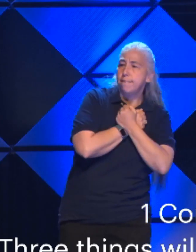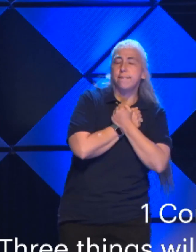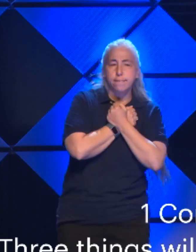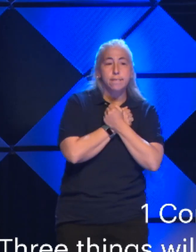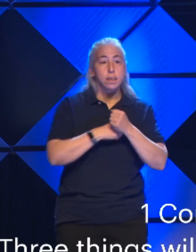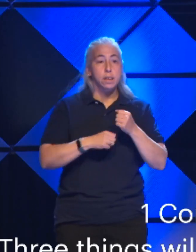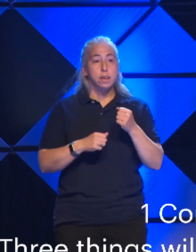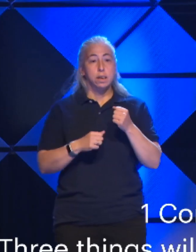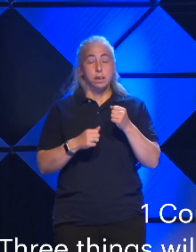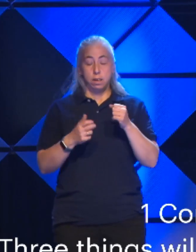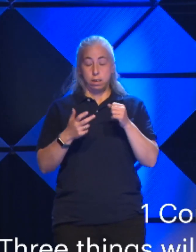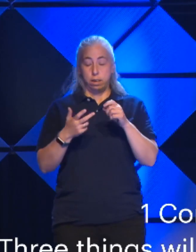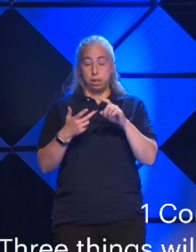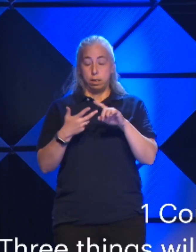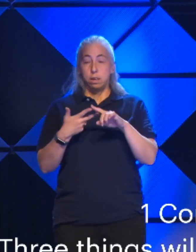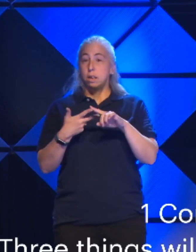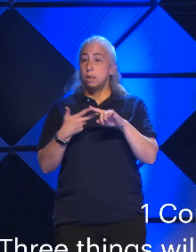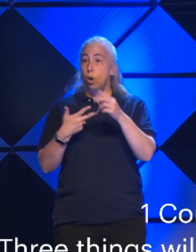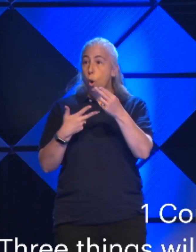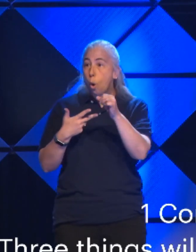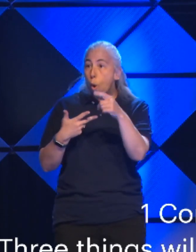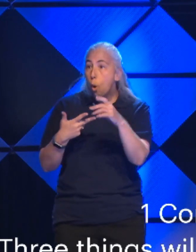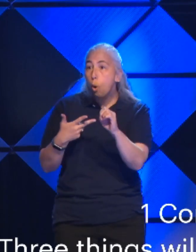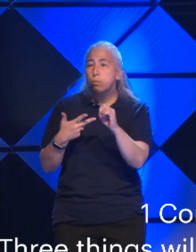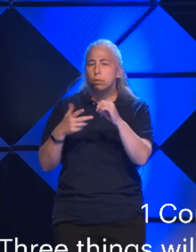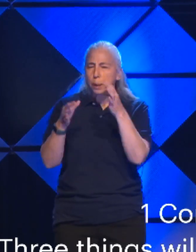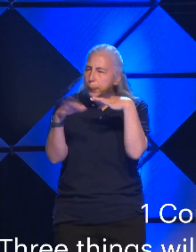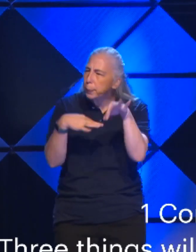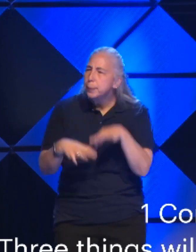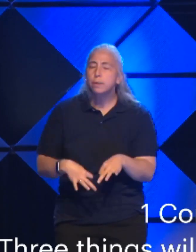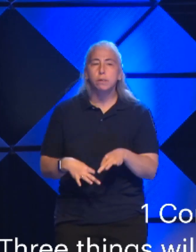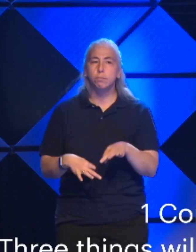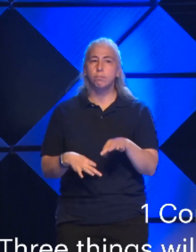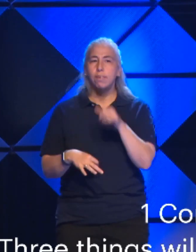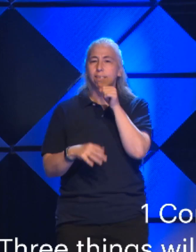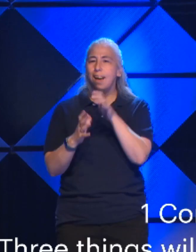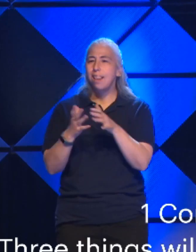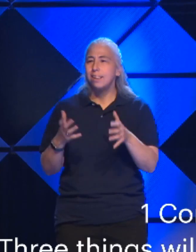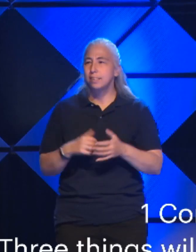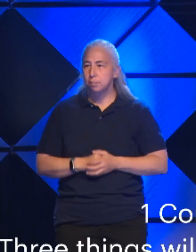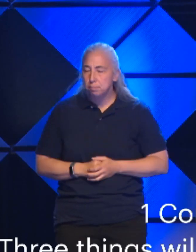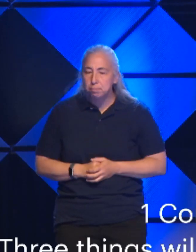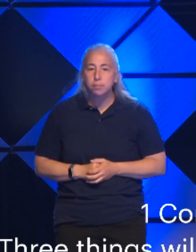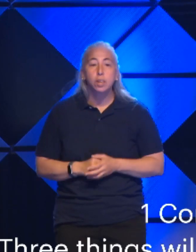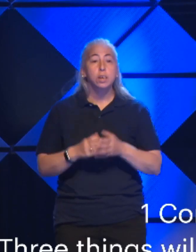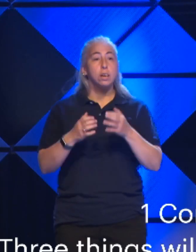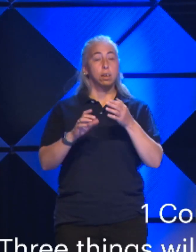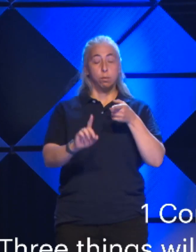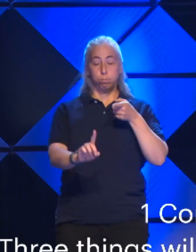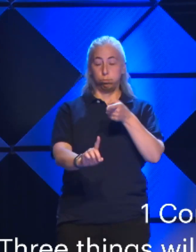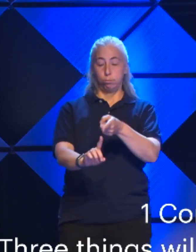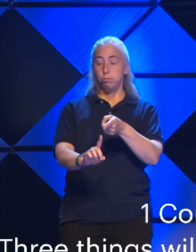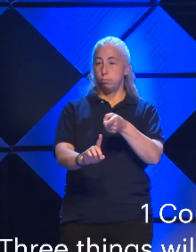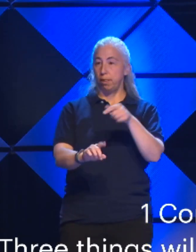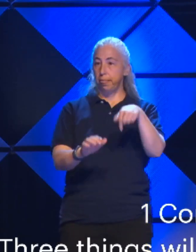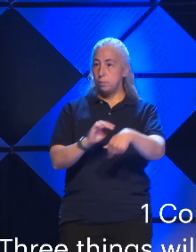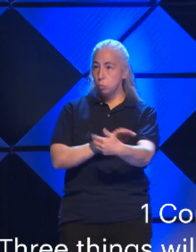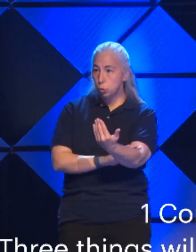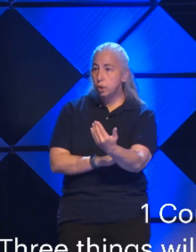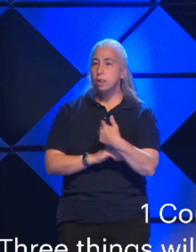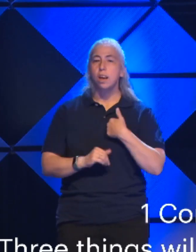in our churches about hope, and that's what I want to do this morning. And I know your theme, the church, is kind